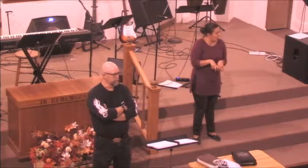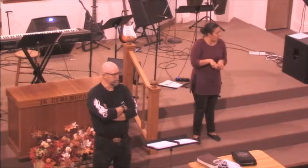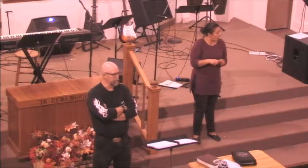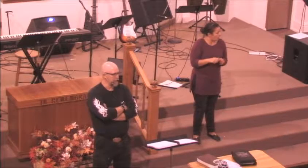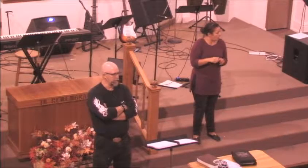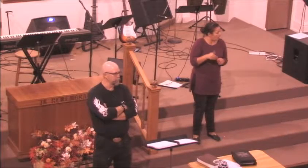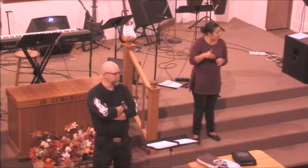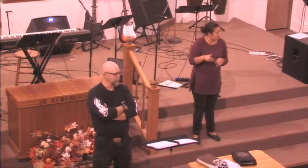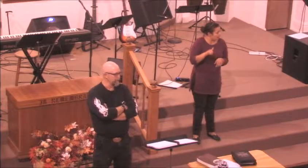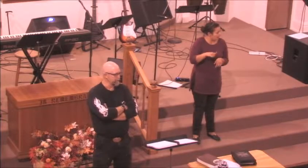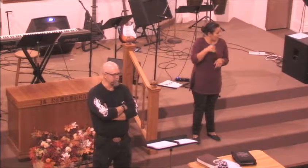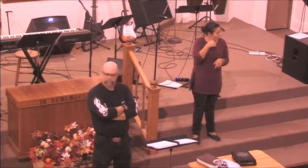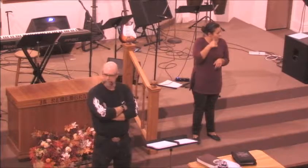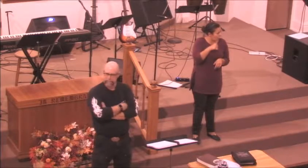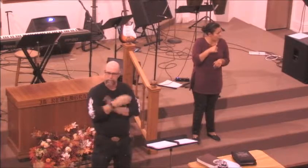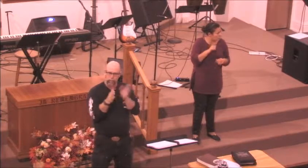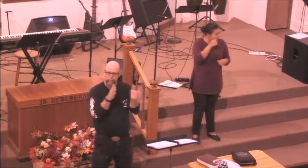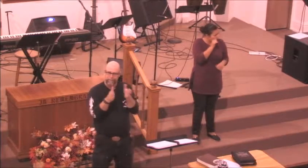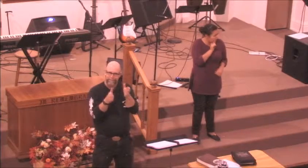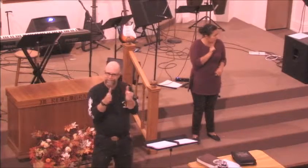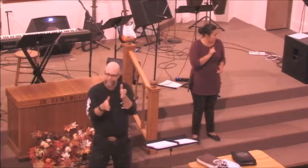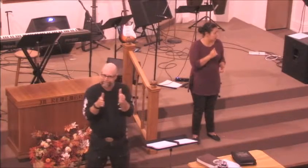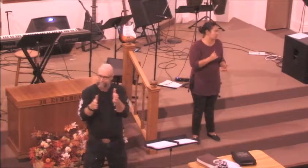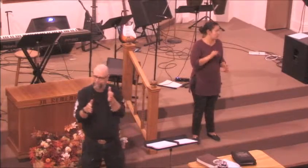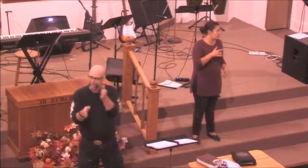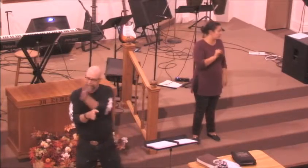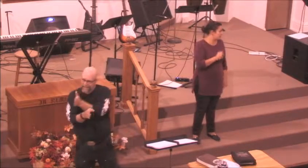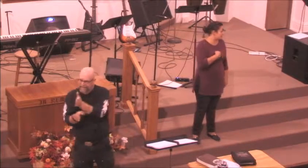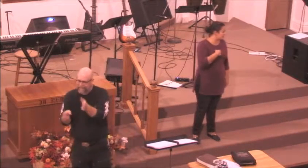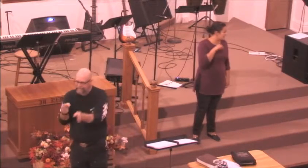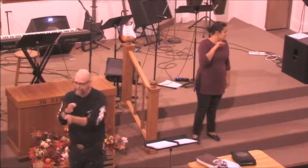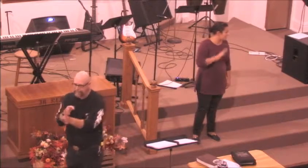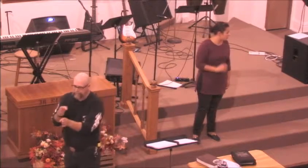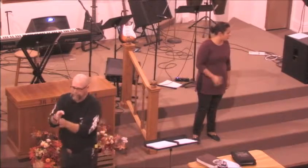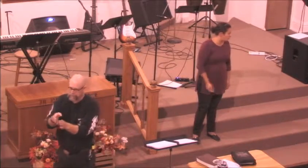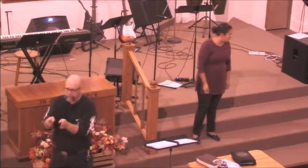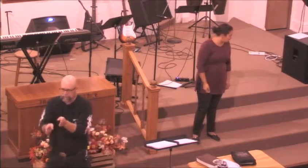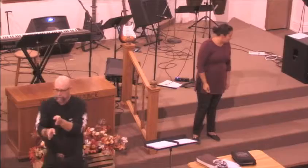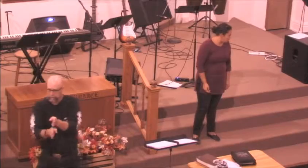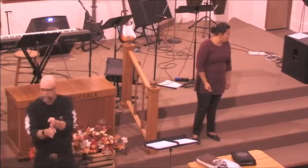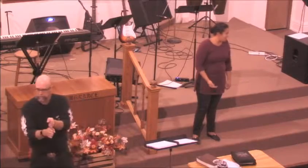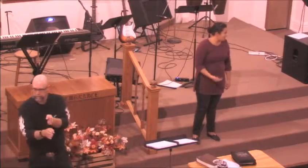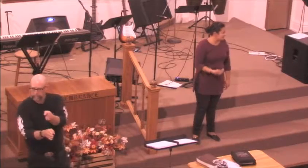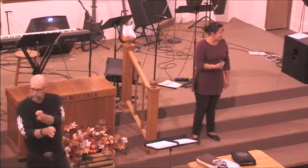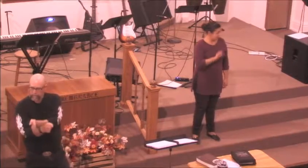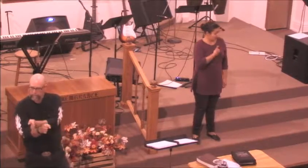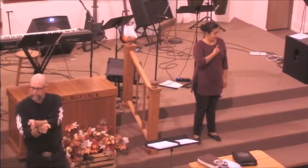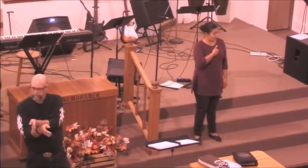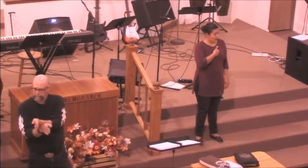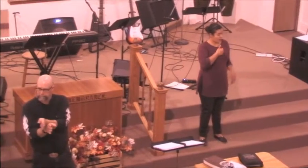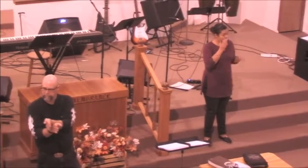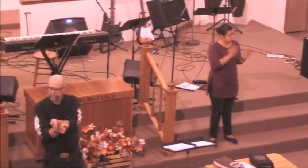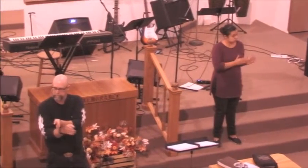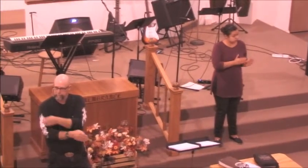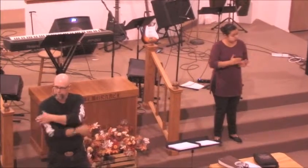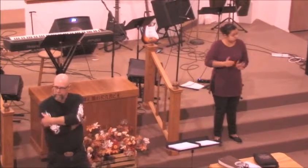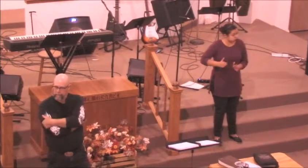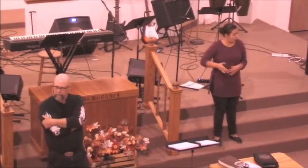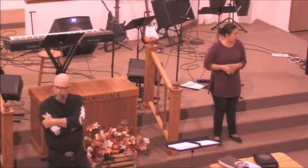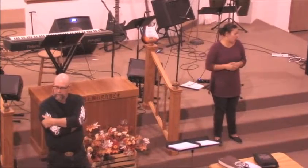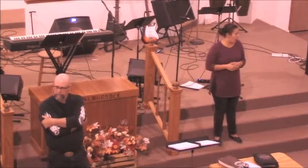Now, I don't line that stuff up. God lines that stuff